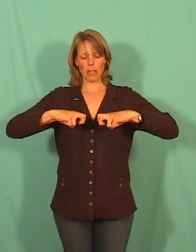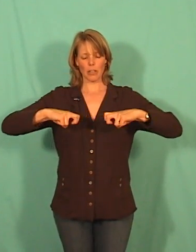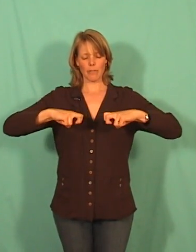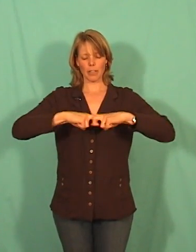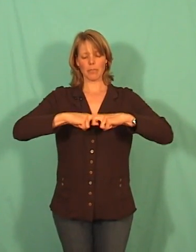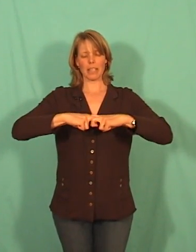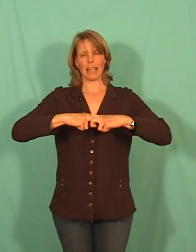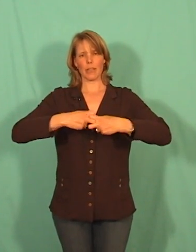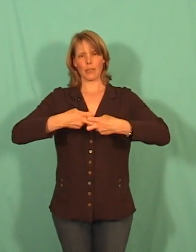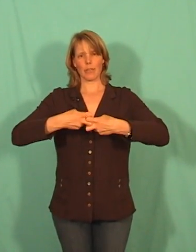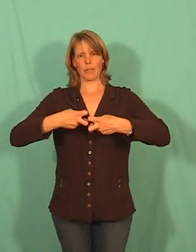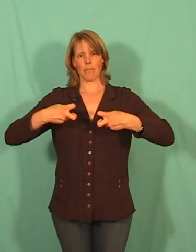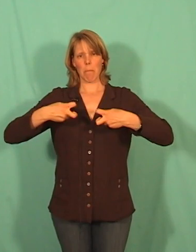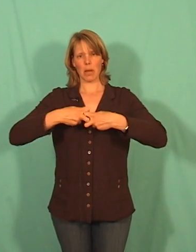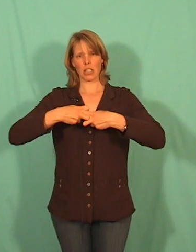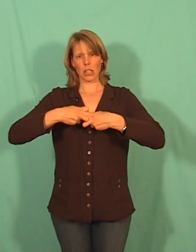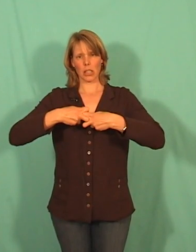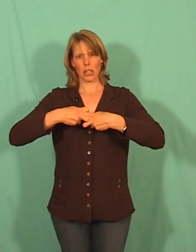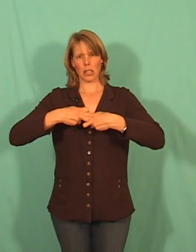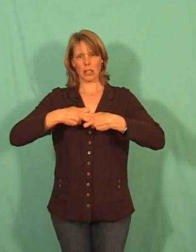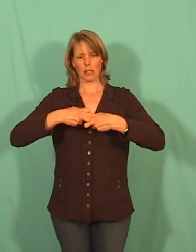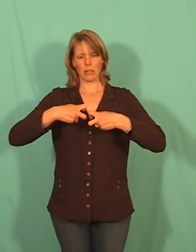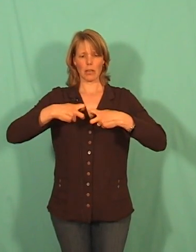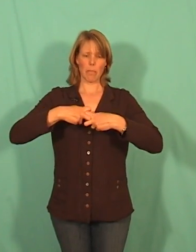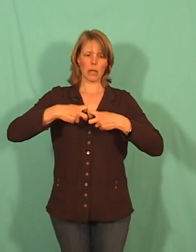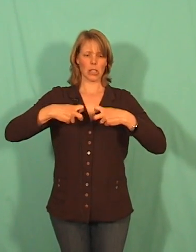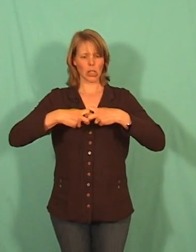you fit them together. Puzzle, puzzle.